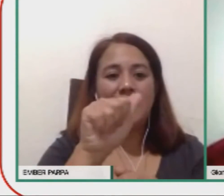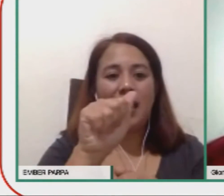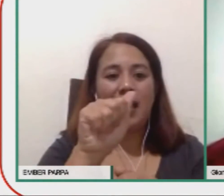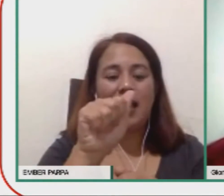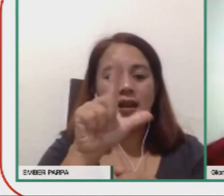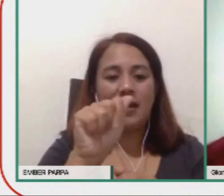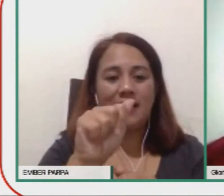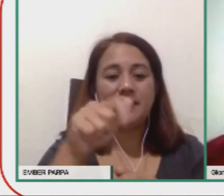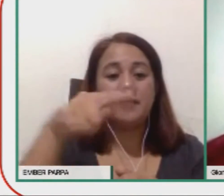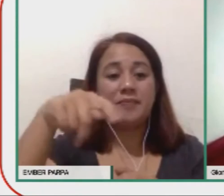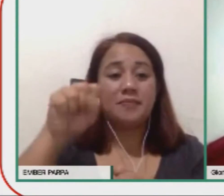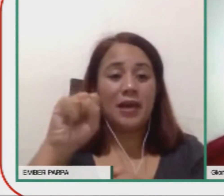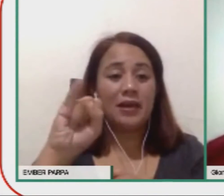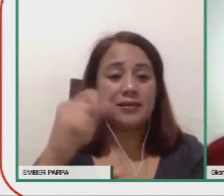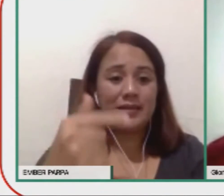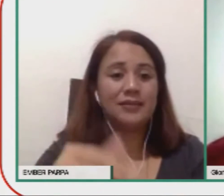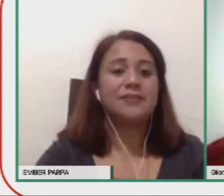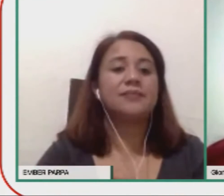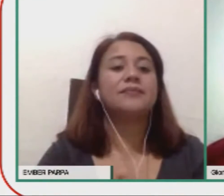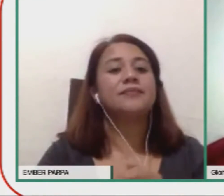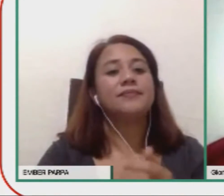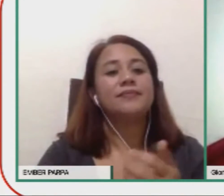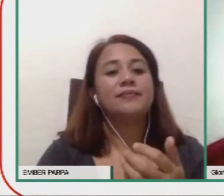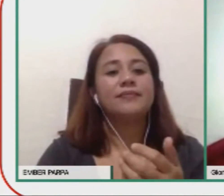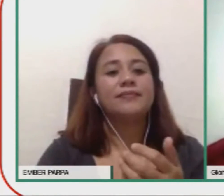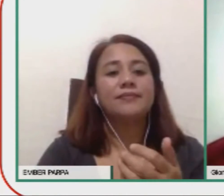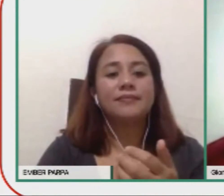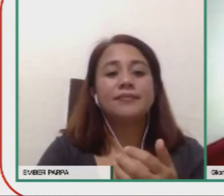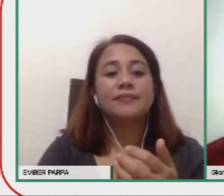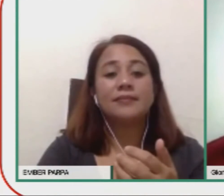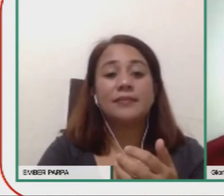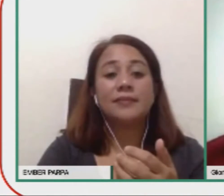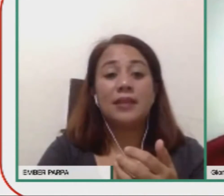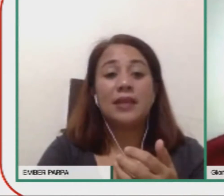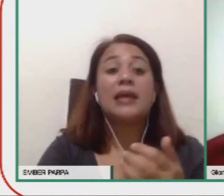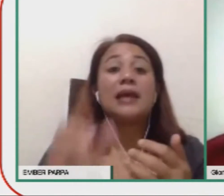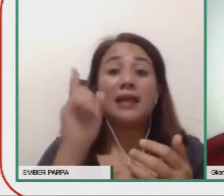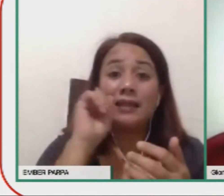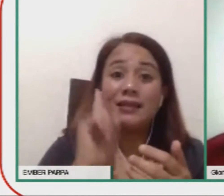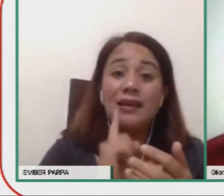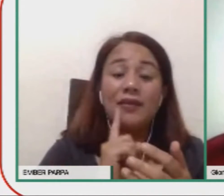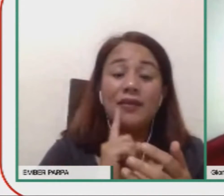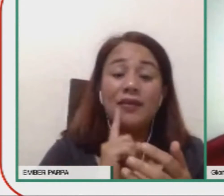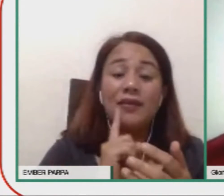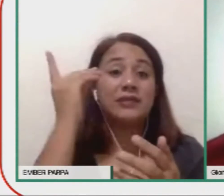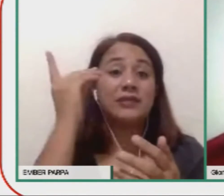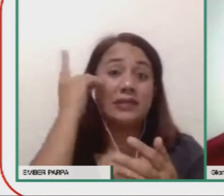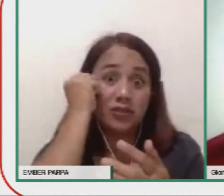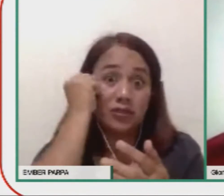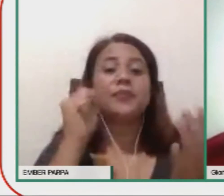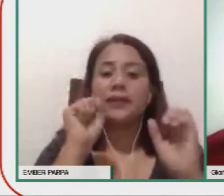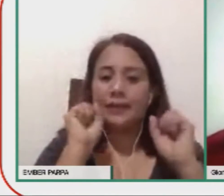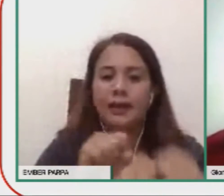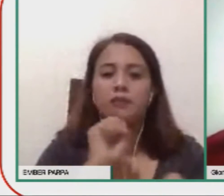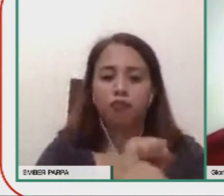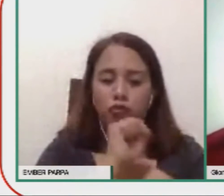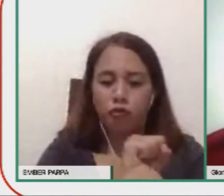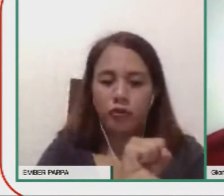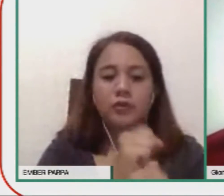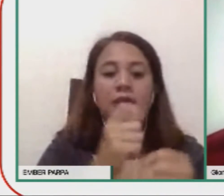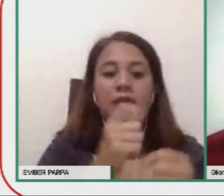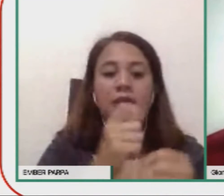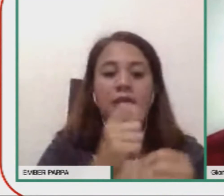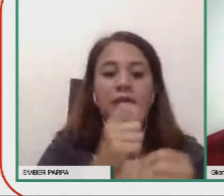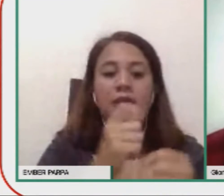Imagine, this deaf, Down syndrome condition can work at Shakey's Pizza